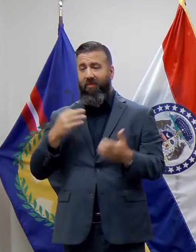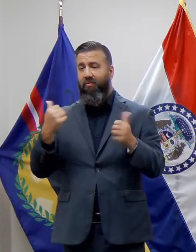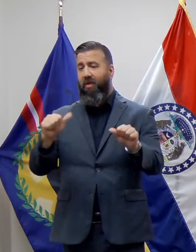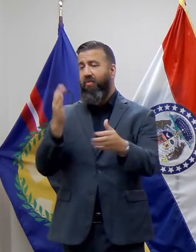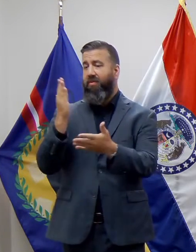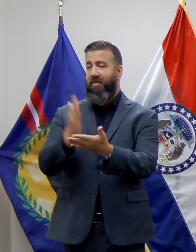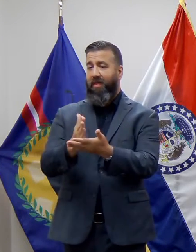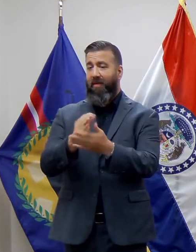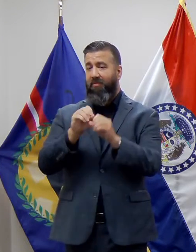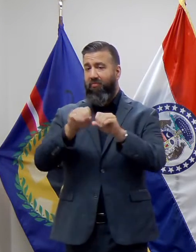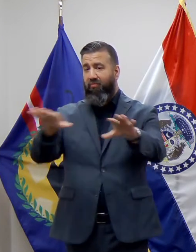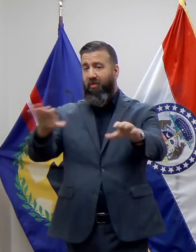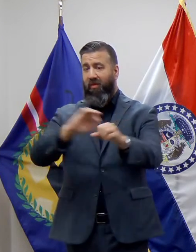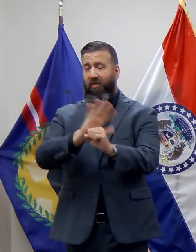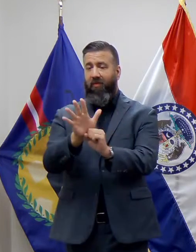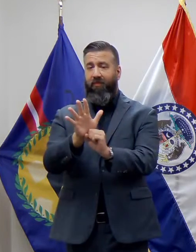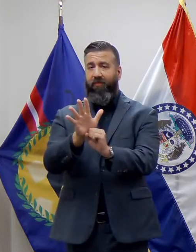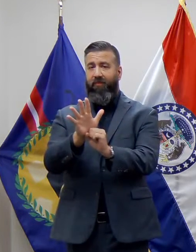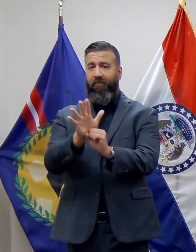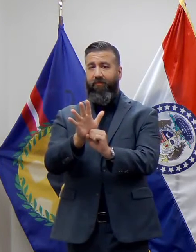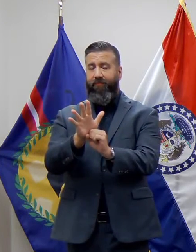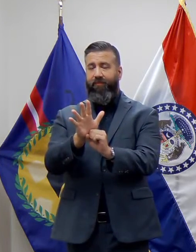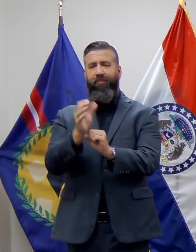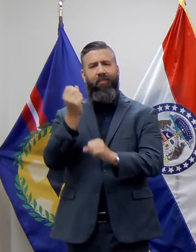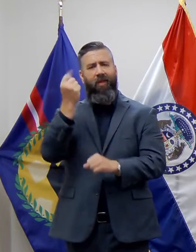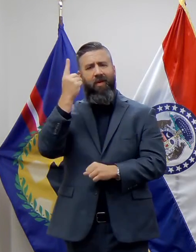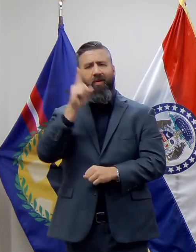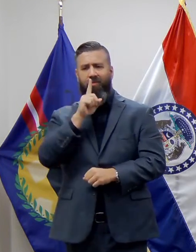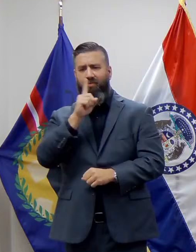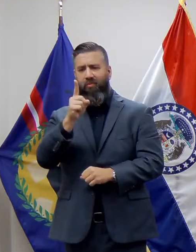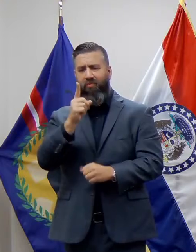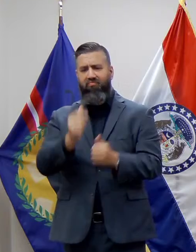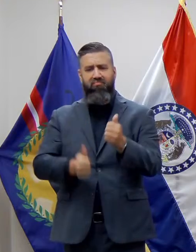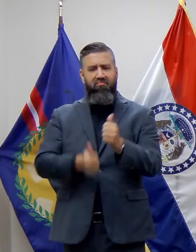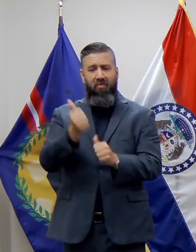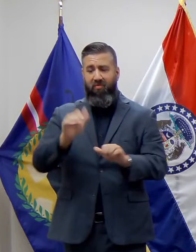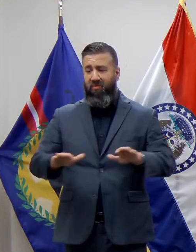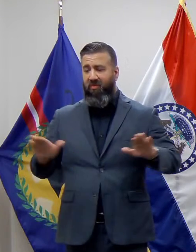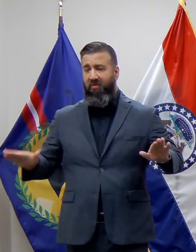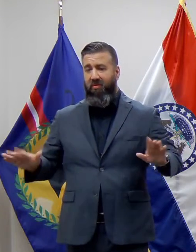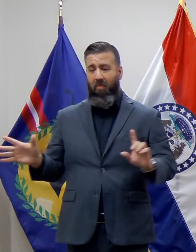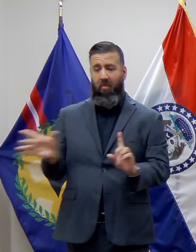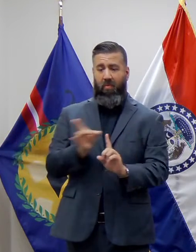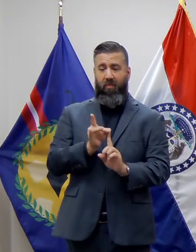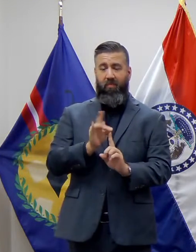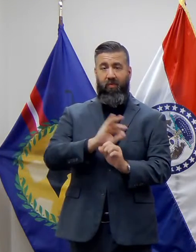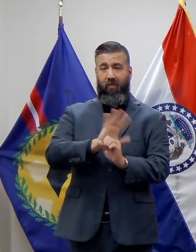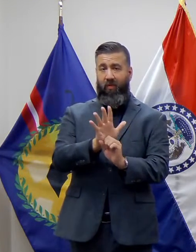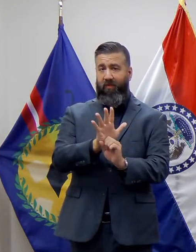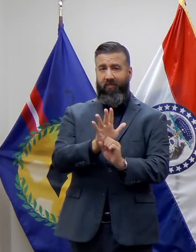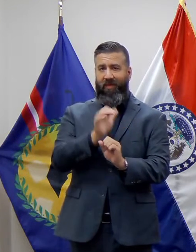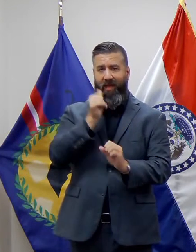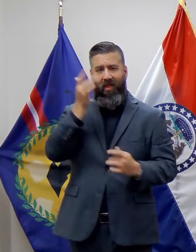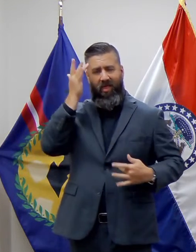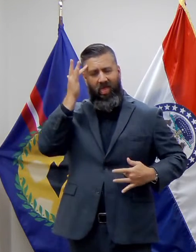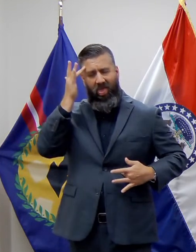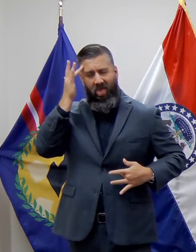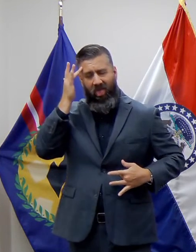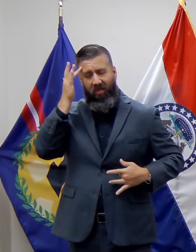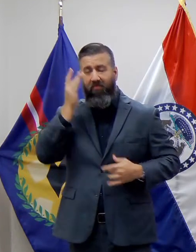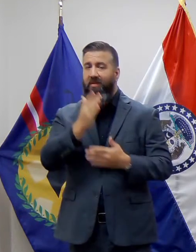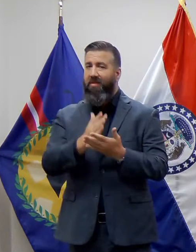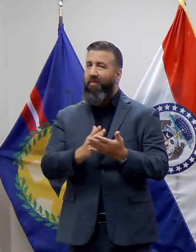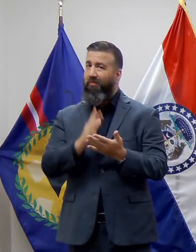why. While it's true that most children contract COVID-19 and won't get seriously ill, some